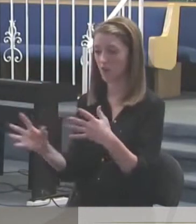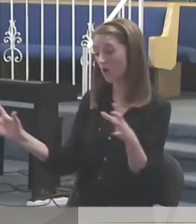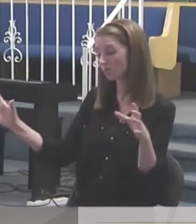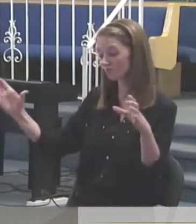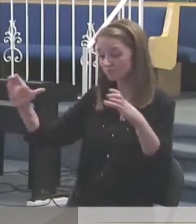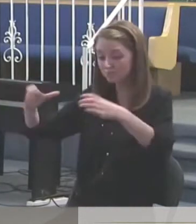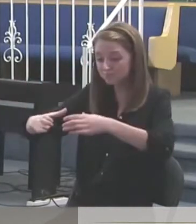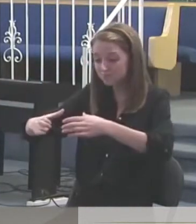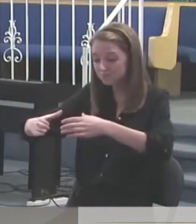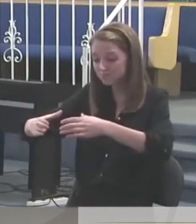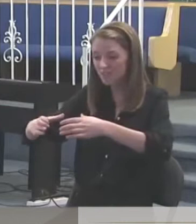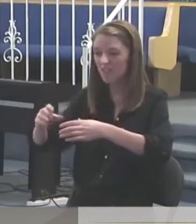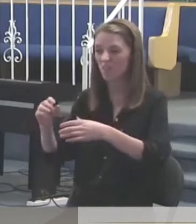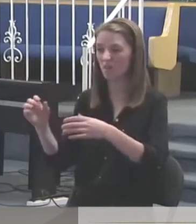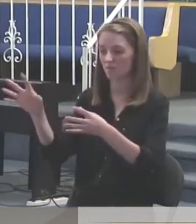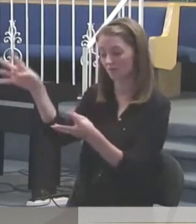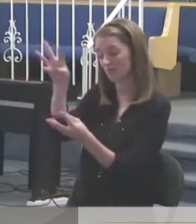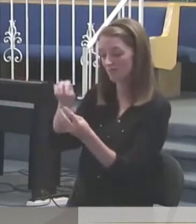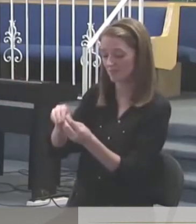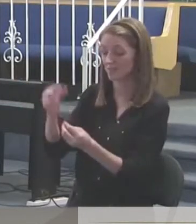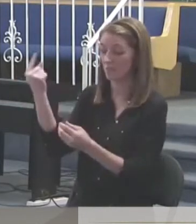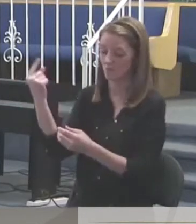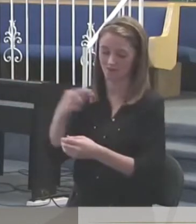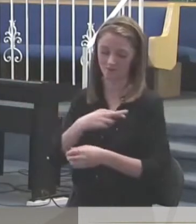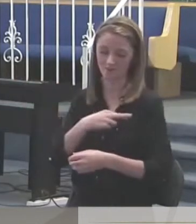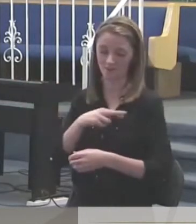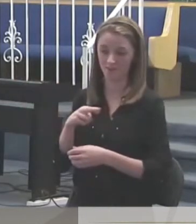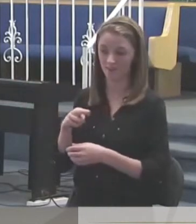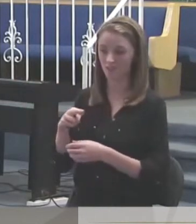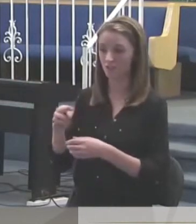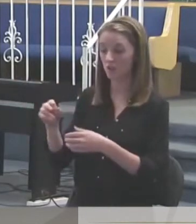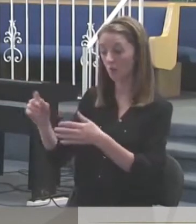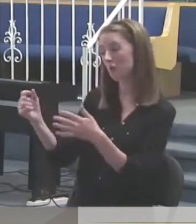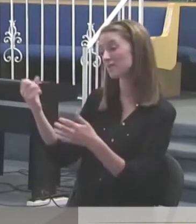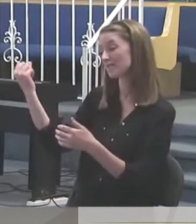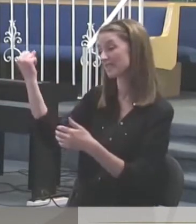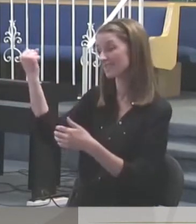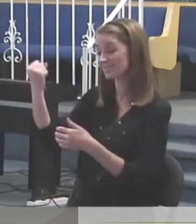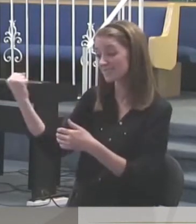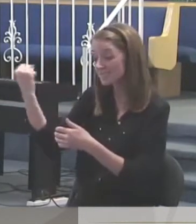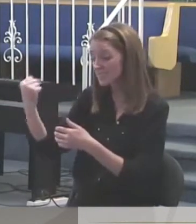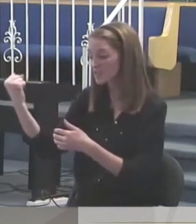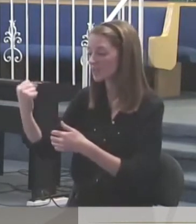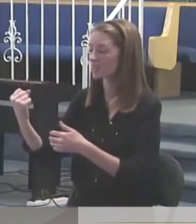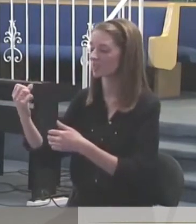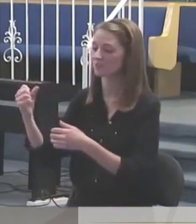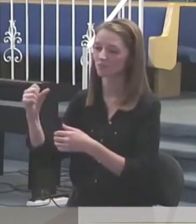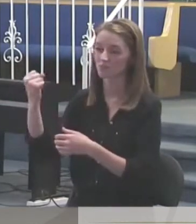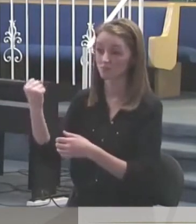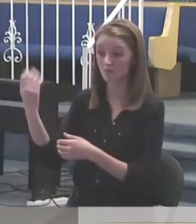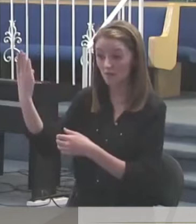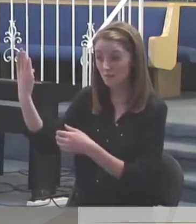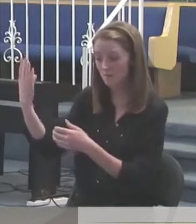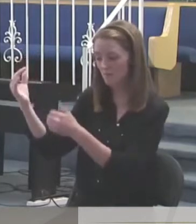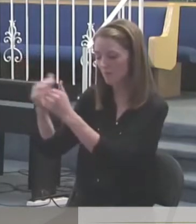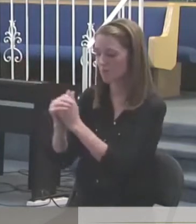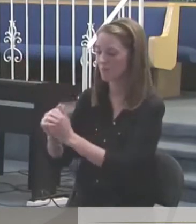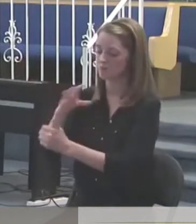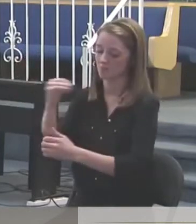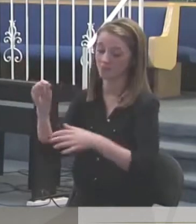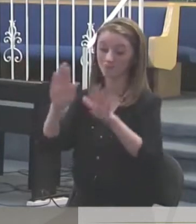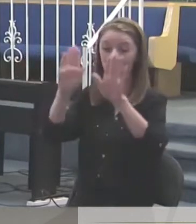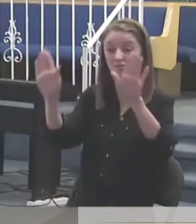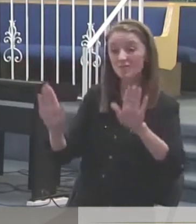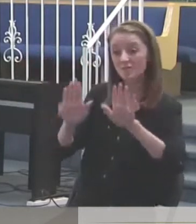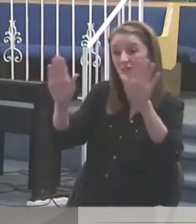On Saturday, we won't go out. We'll observe the Sabbath. And then on Sunday, we'll go and worship to